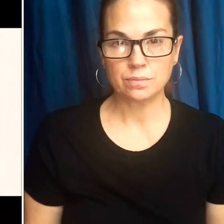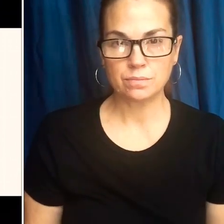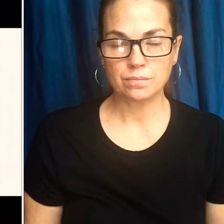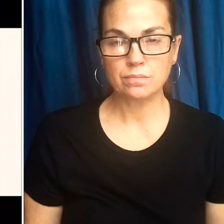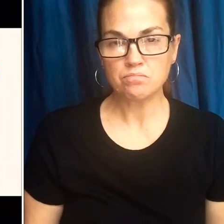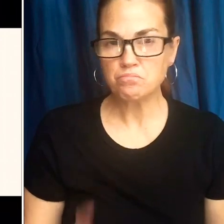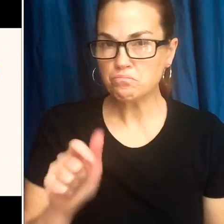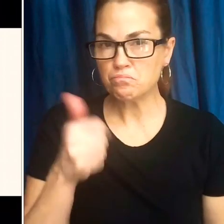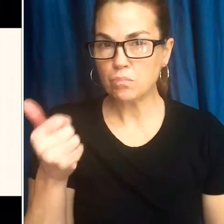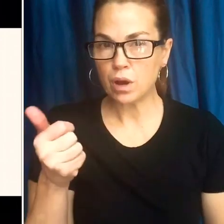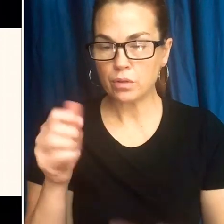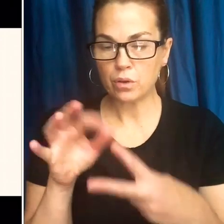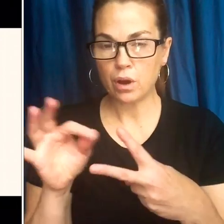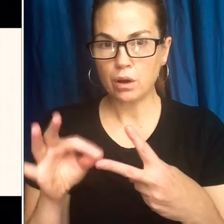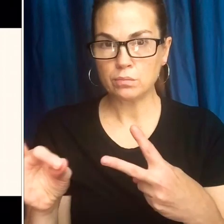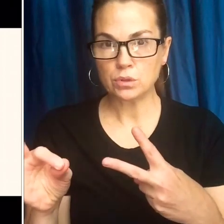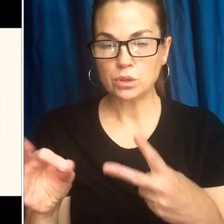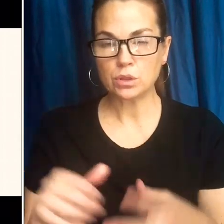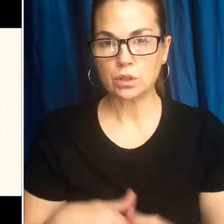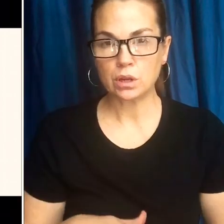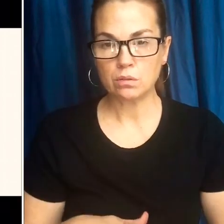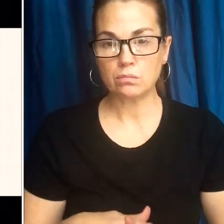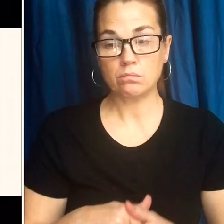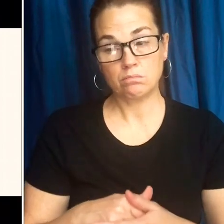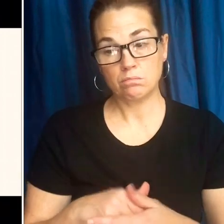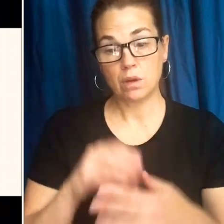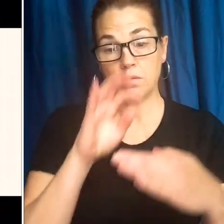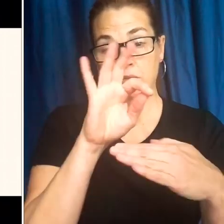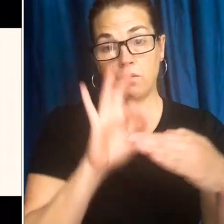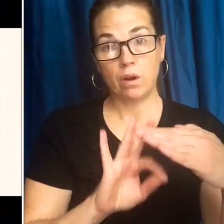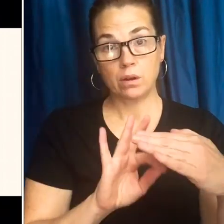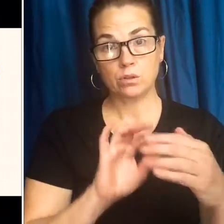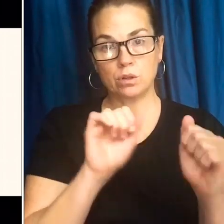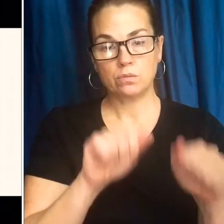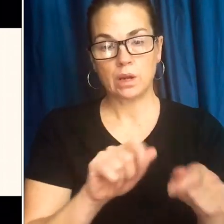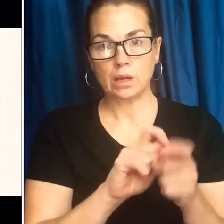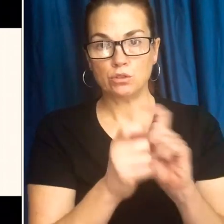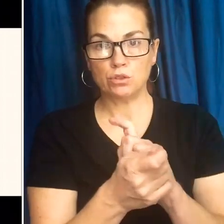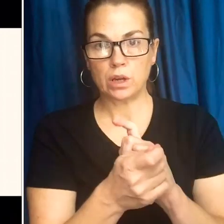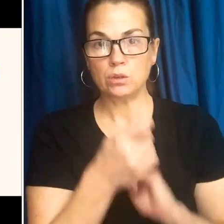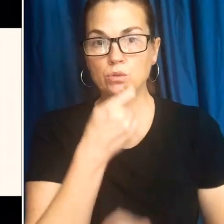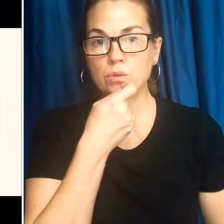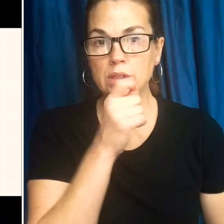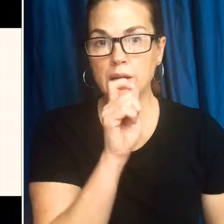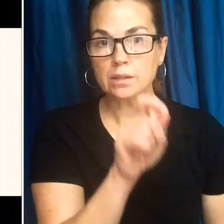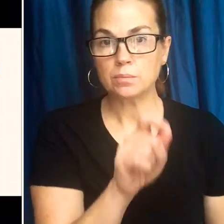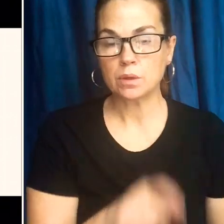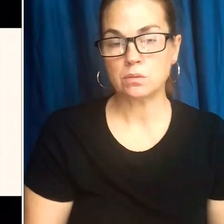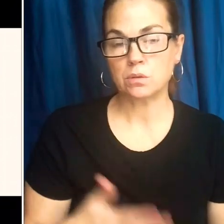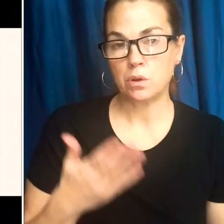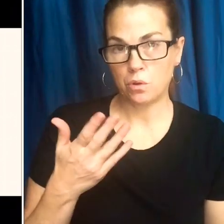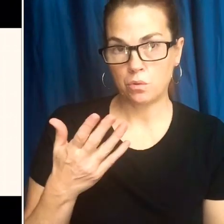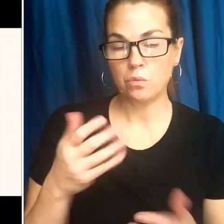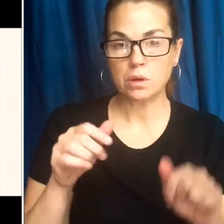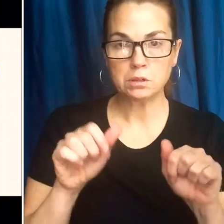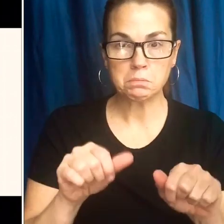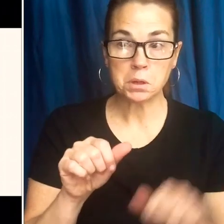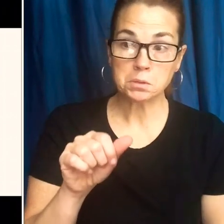keep 0.35 or 35 hundredths, and now instead I would change my fraction of 1/4